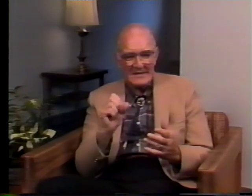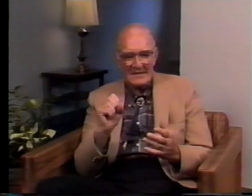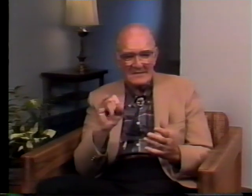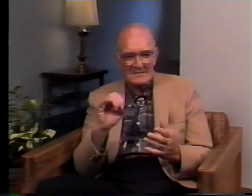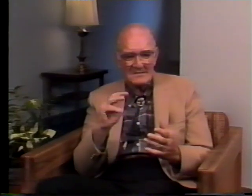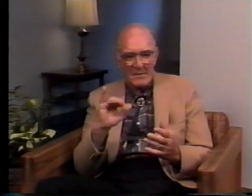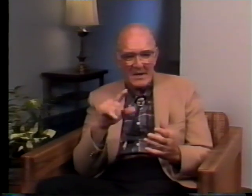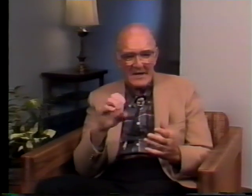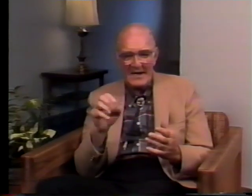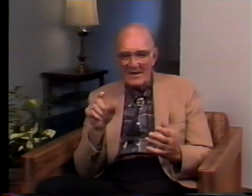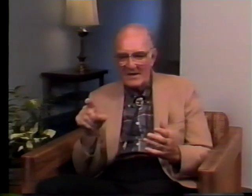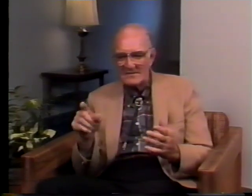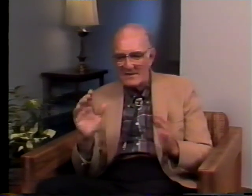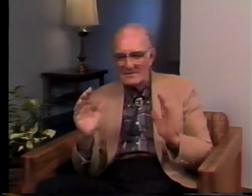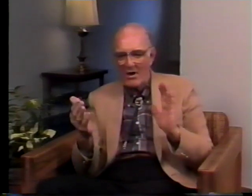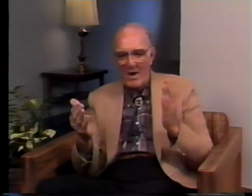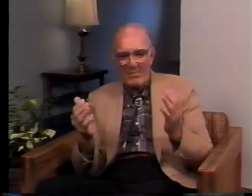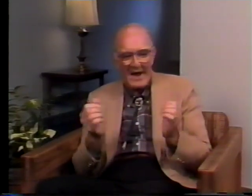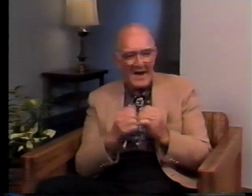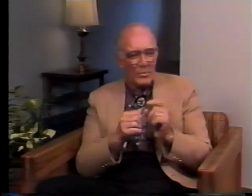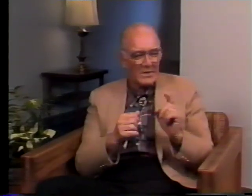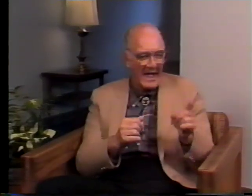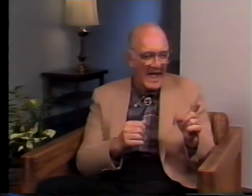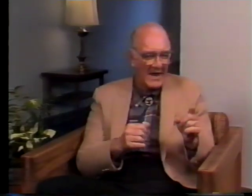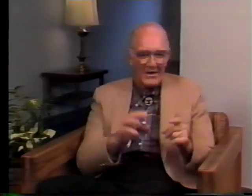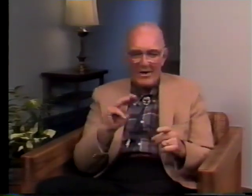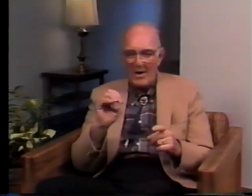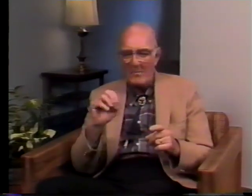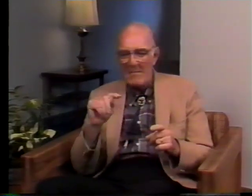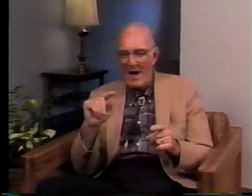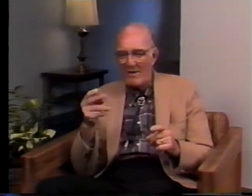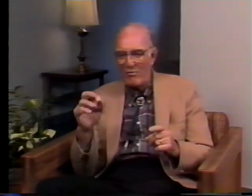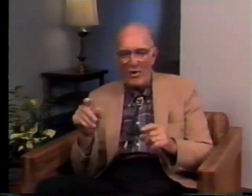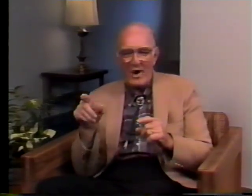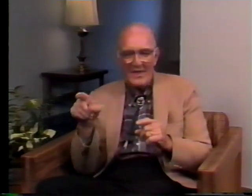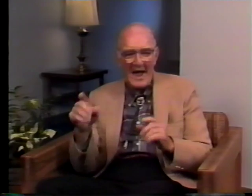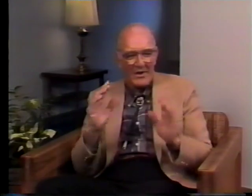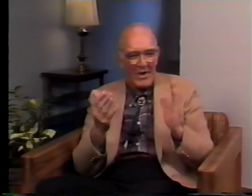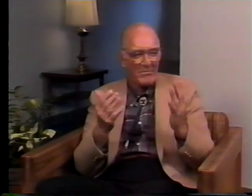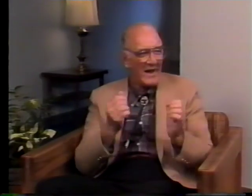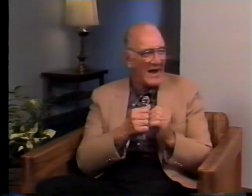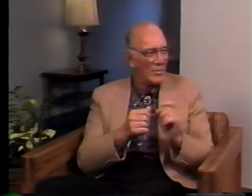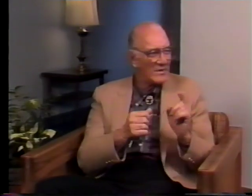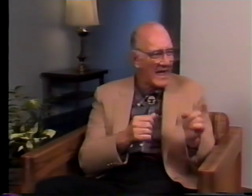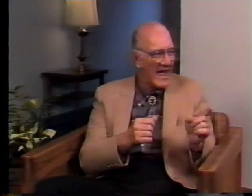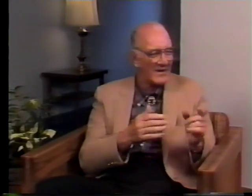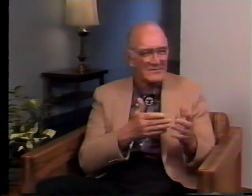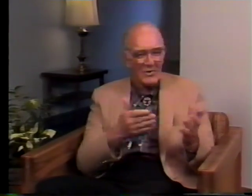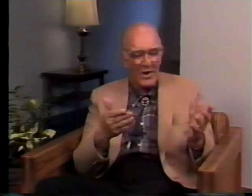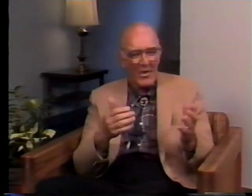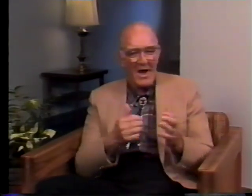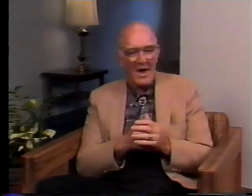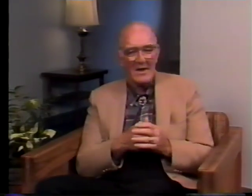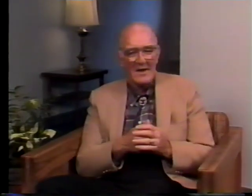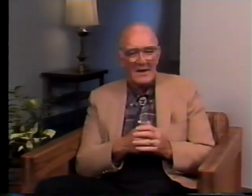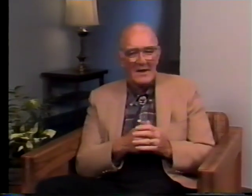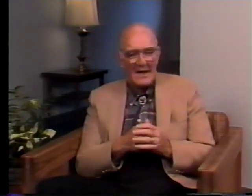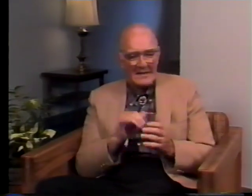a simile, this is compared with that, a metaphor, that compared with that, and so on.